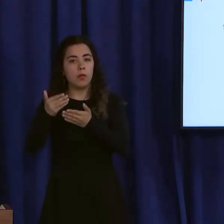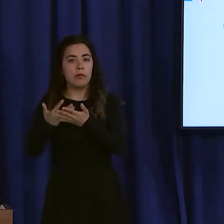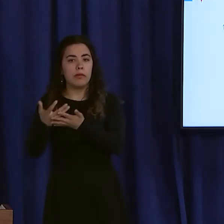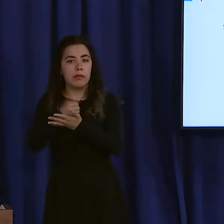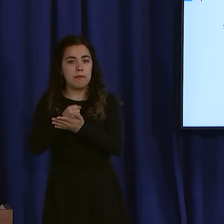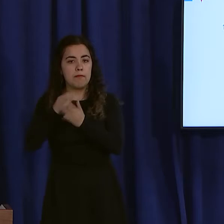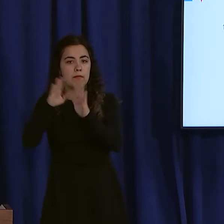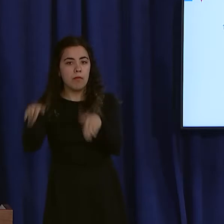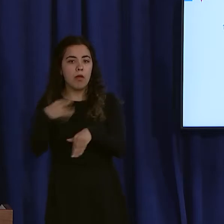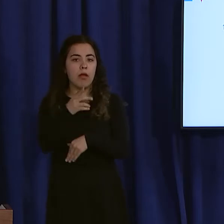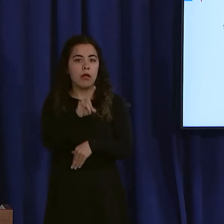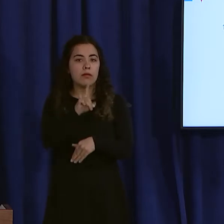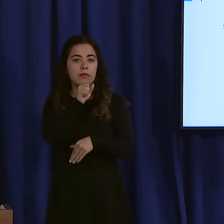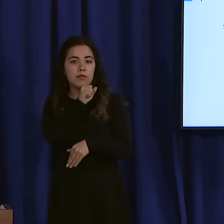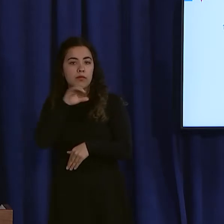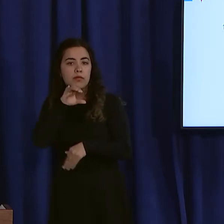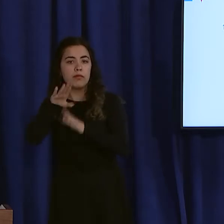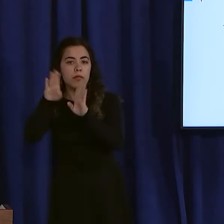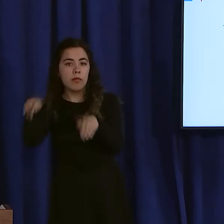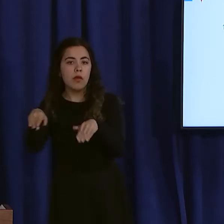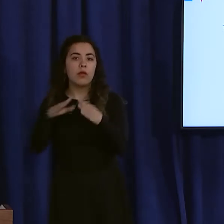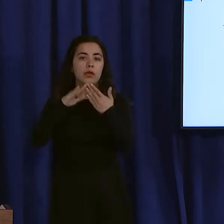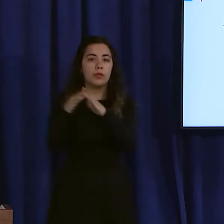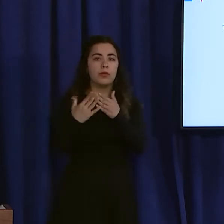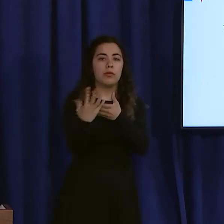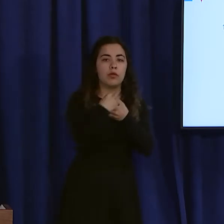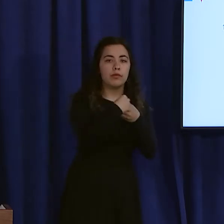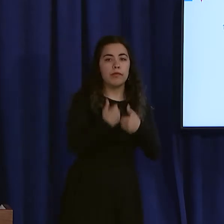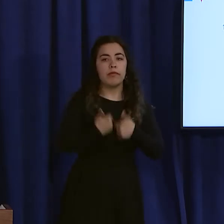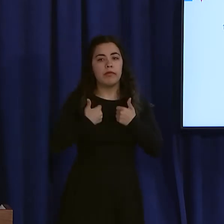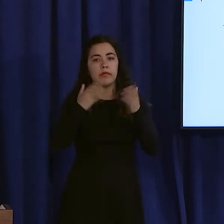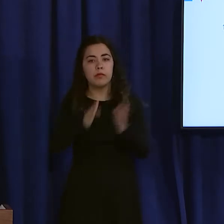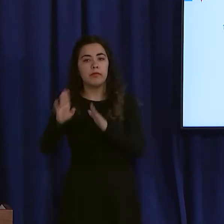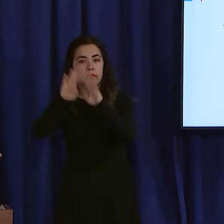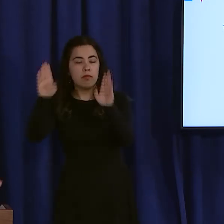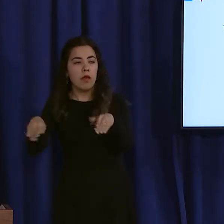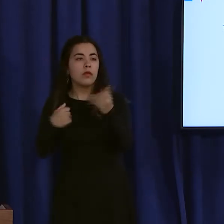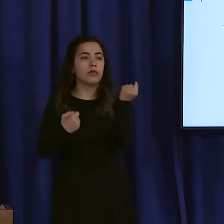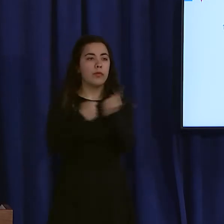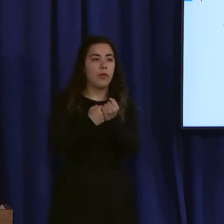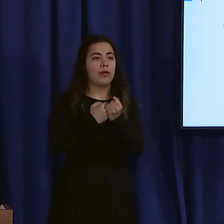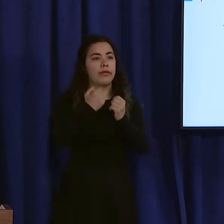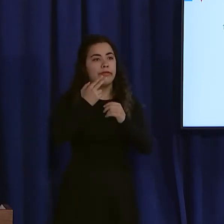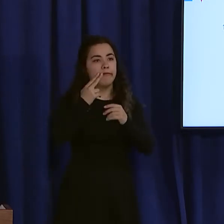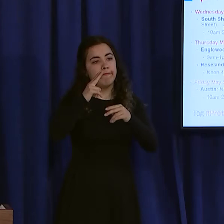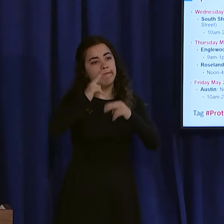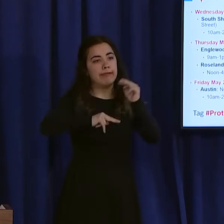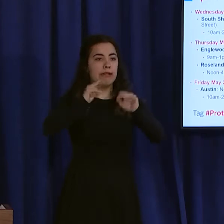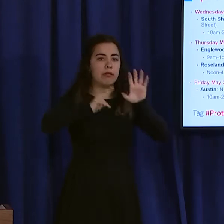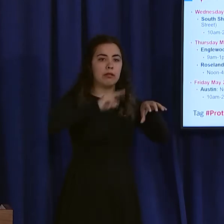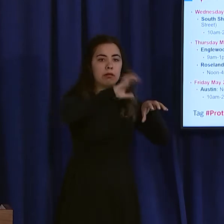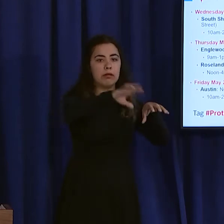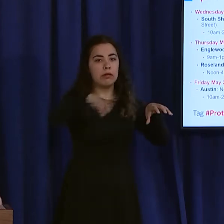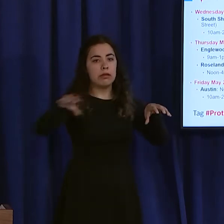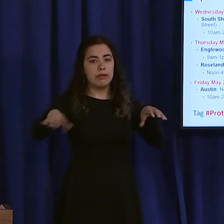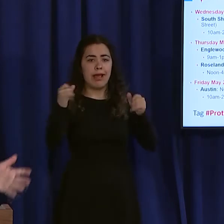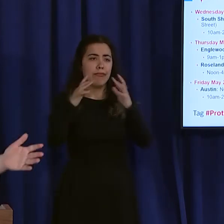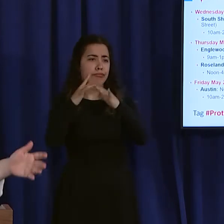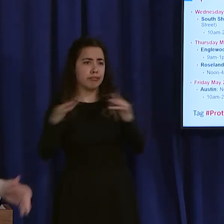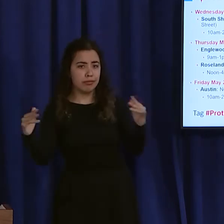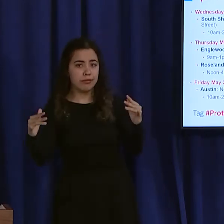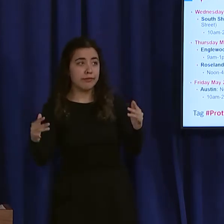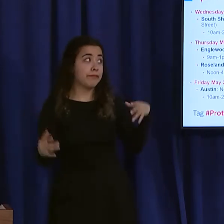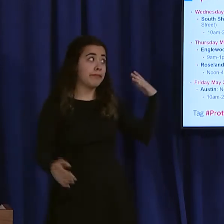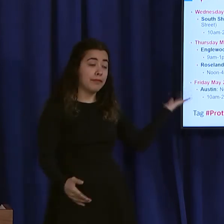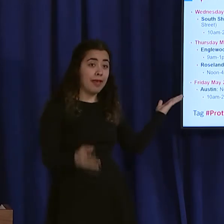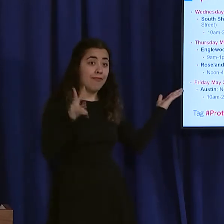living arrangement housing sites, other supportive facilities, and SRO congregate housing. And thanks to the many, many partners helping make that happen. And then the Vax